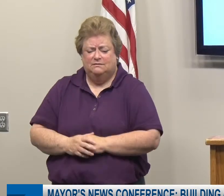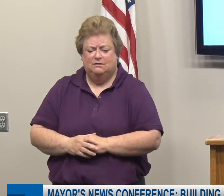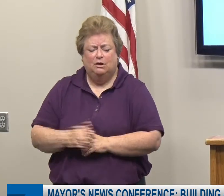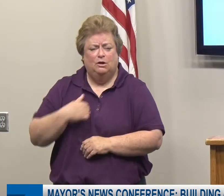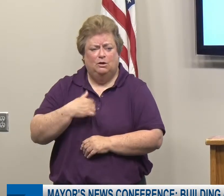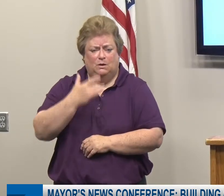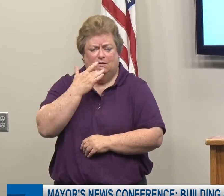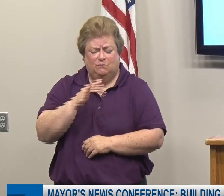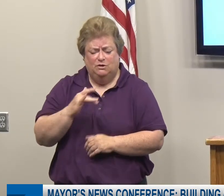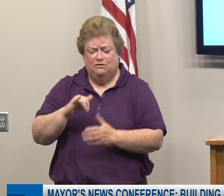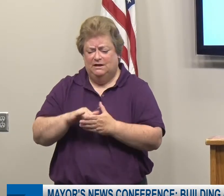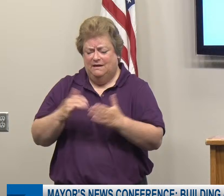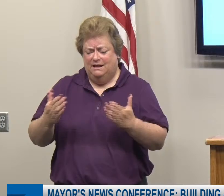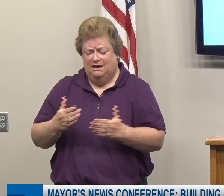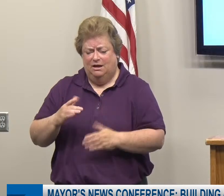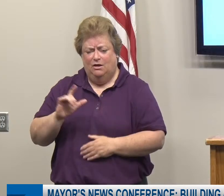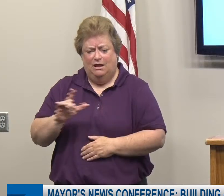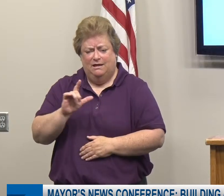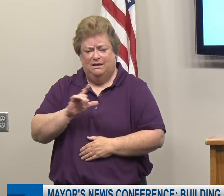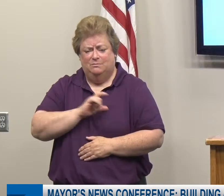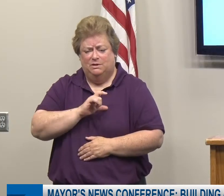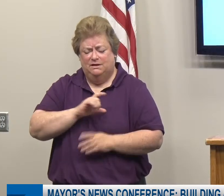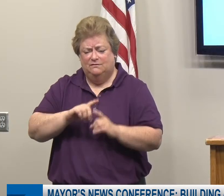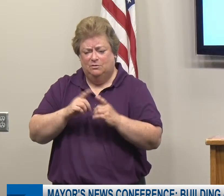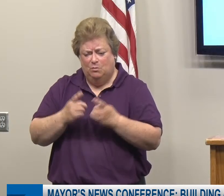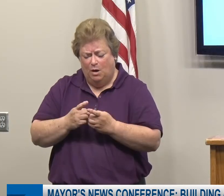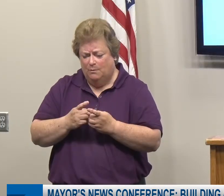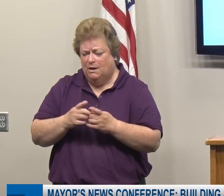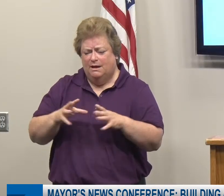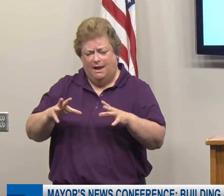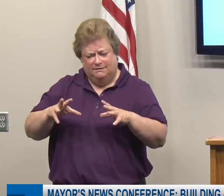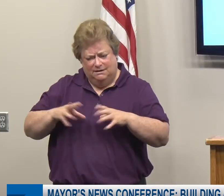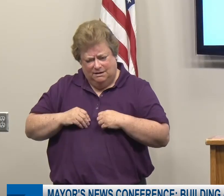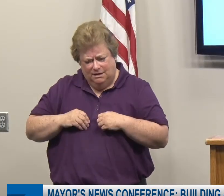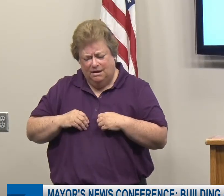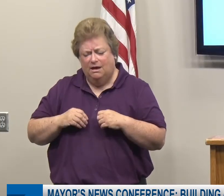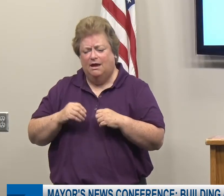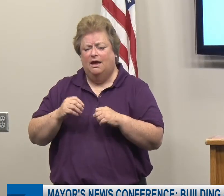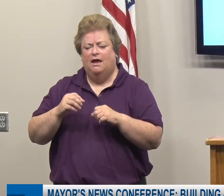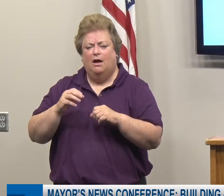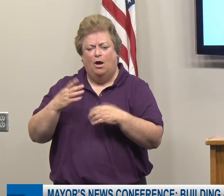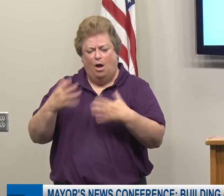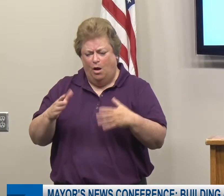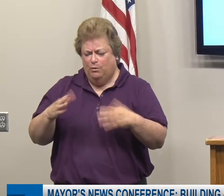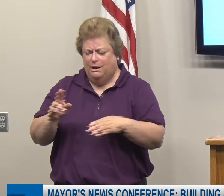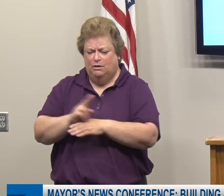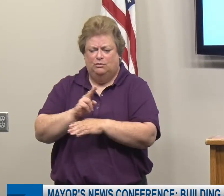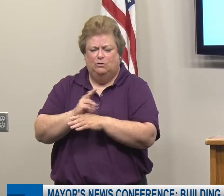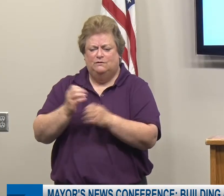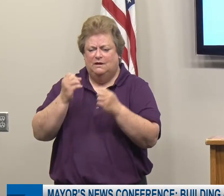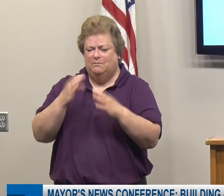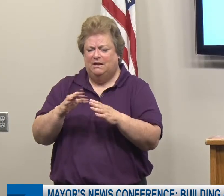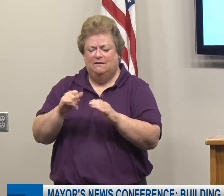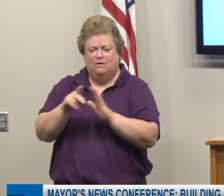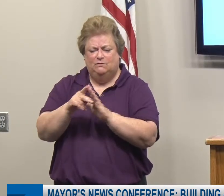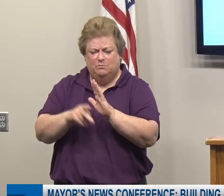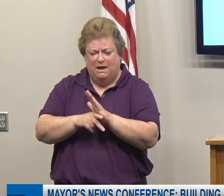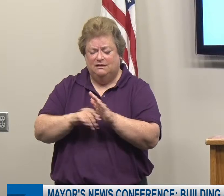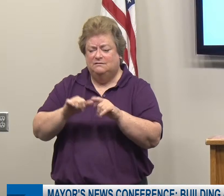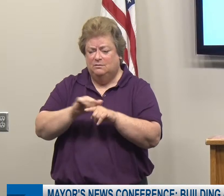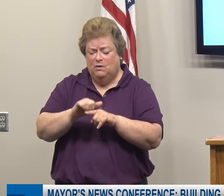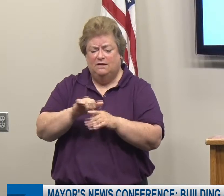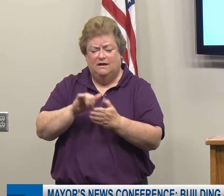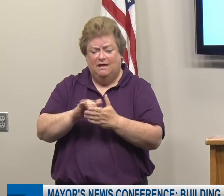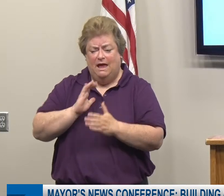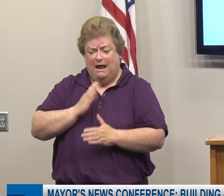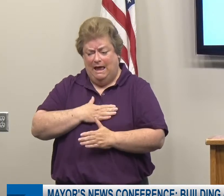fortunate that our Lincoln Police Department already embraces and operates under many of the policies and practices that our residents are asking